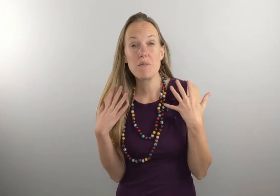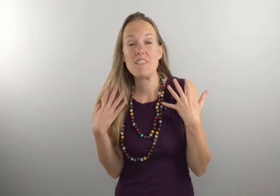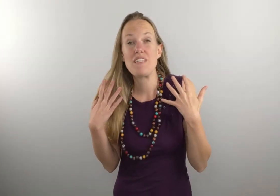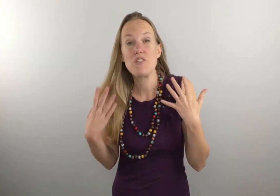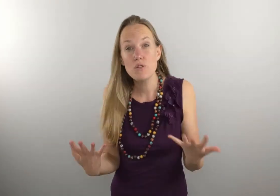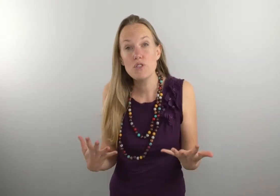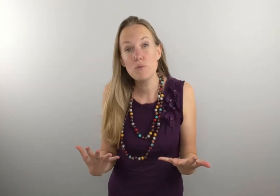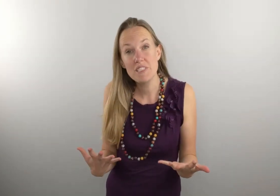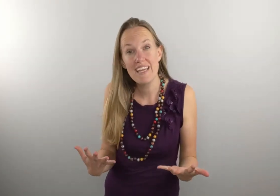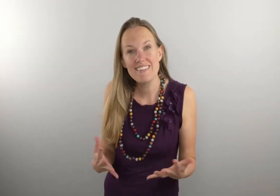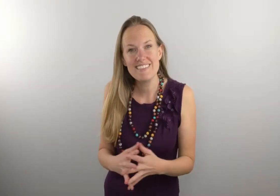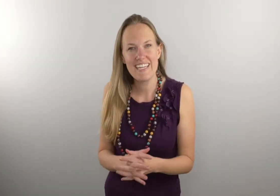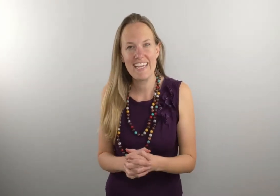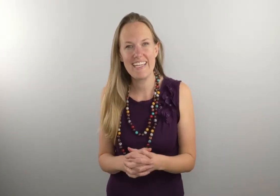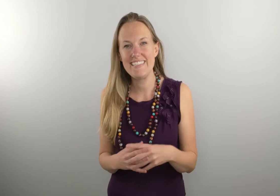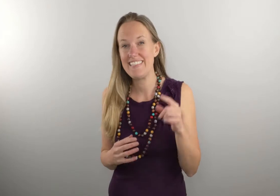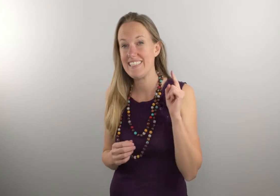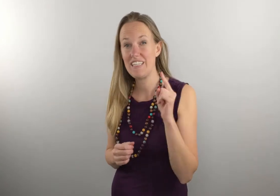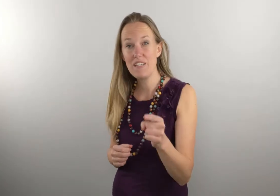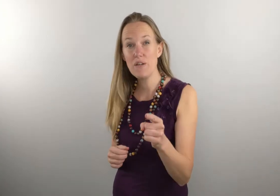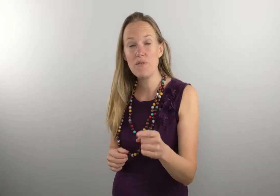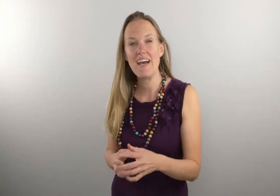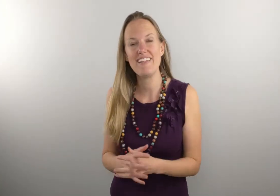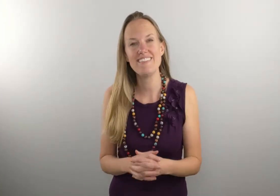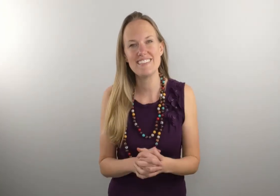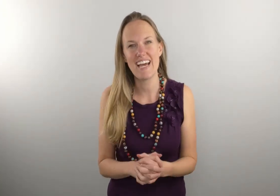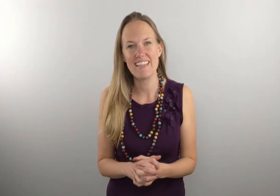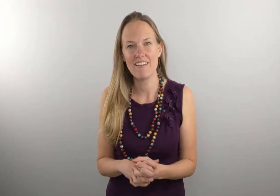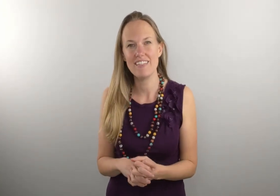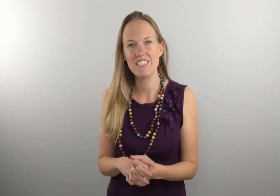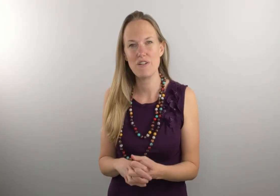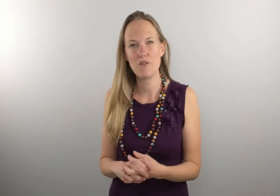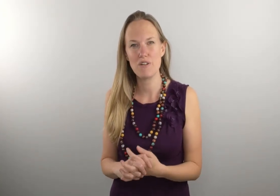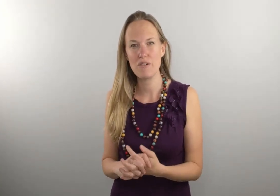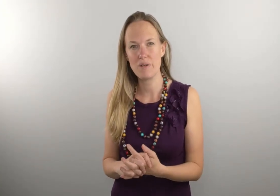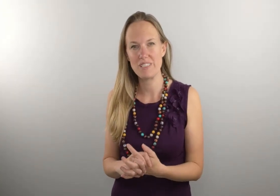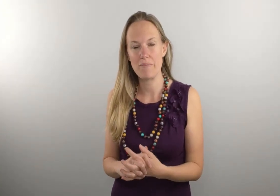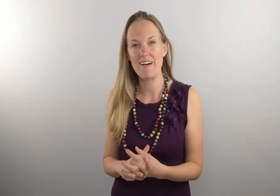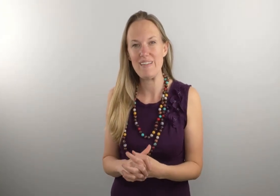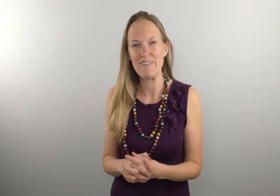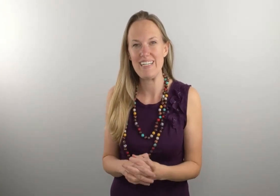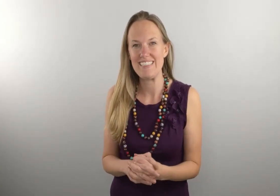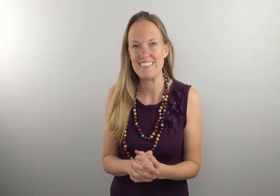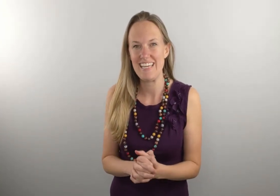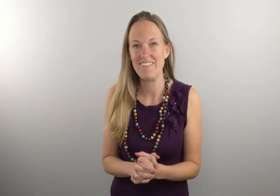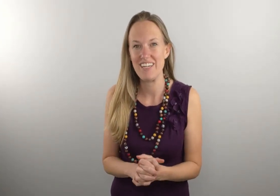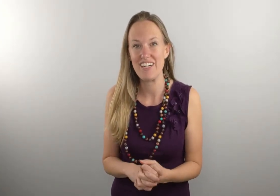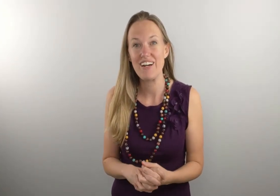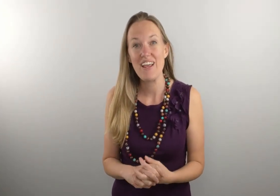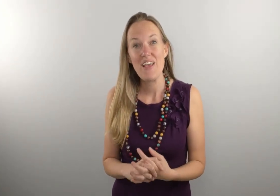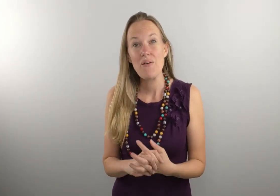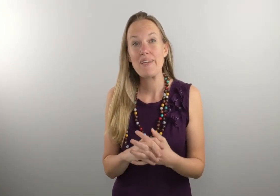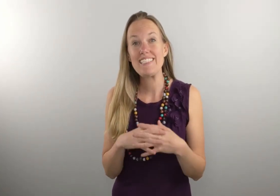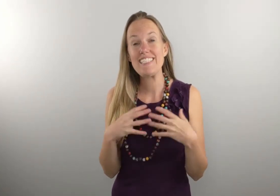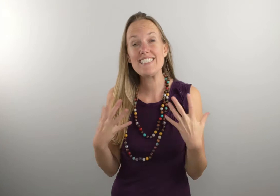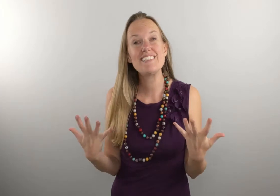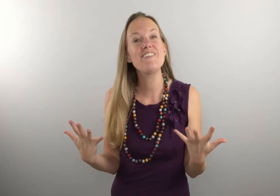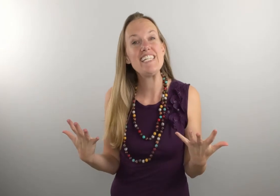is a YouTube channel dedicated to teaching you how to use sign language in order to worship our Lord and Savior. We just